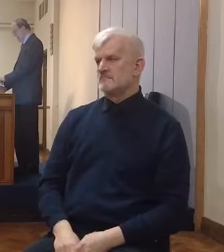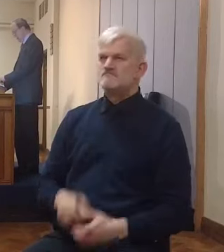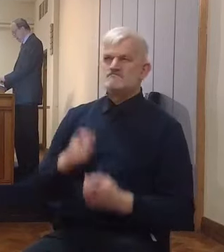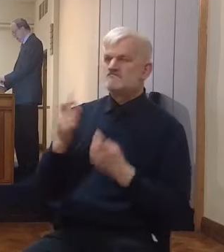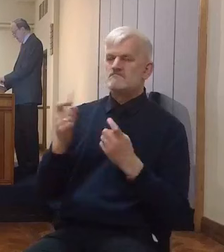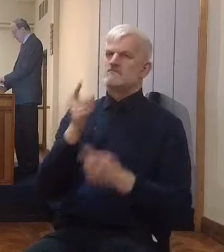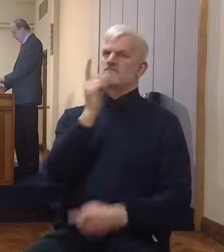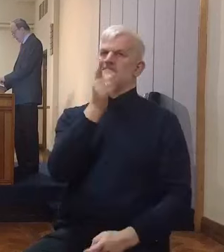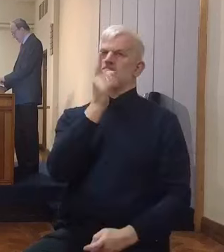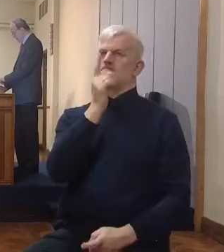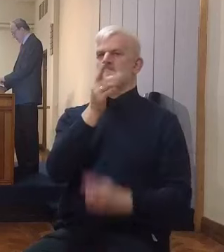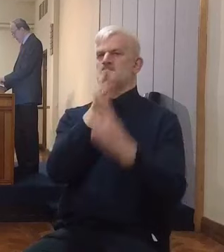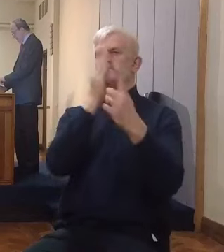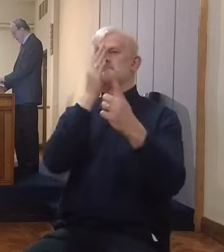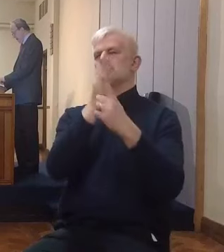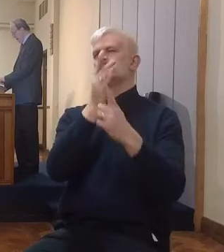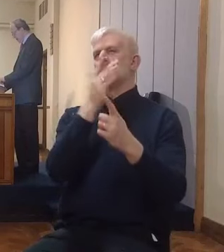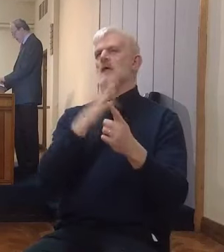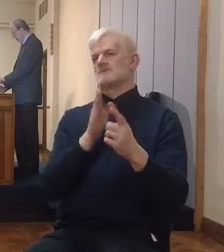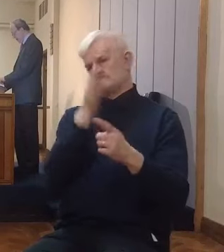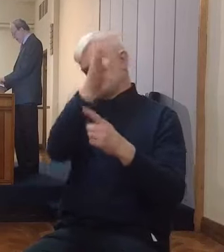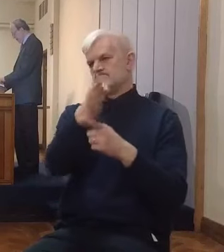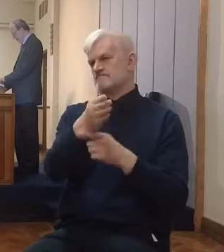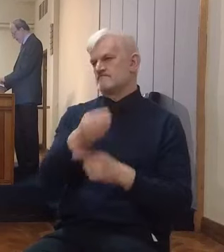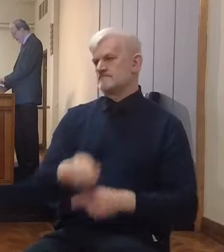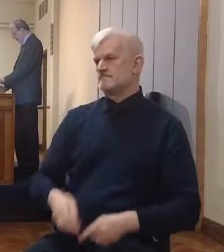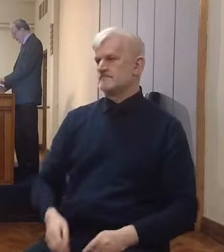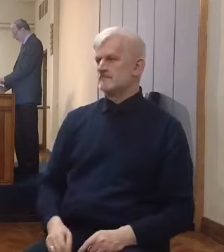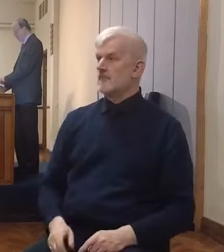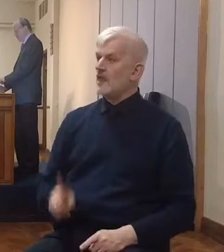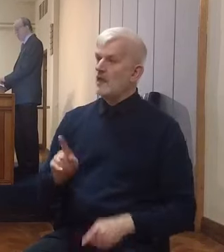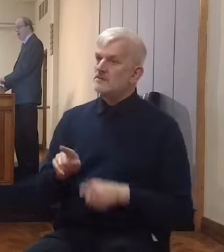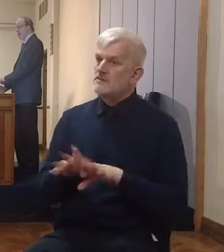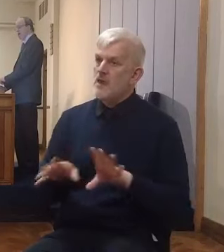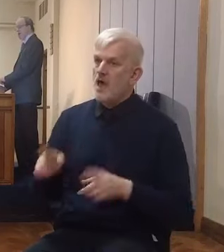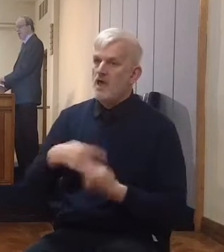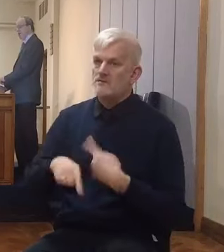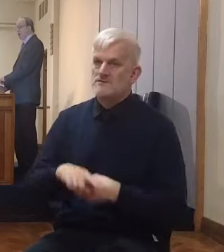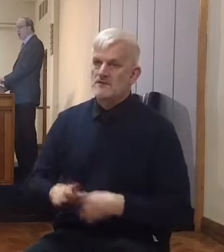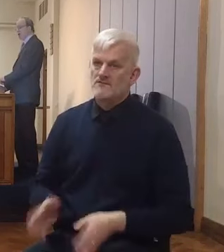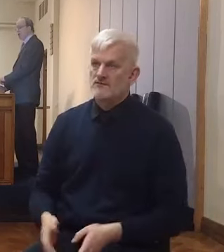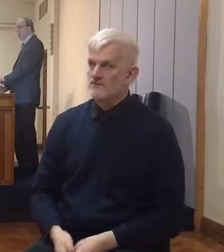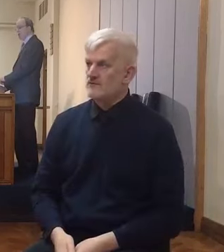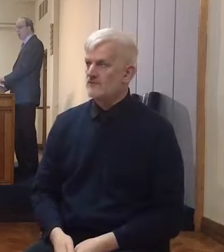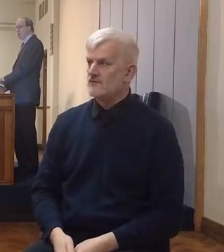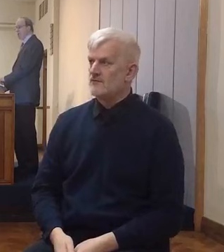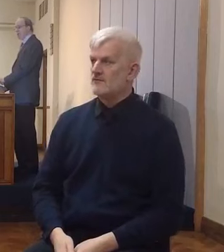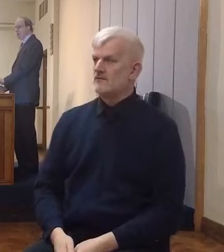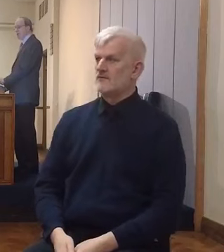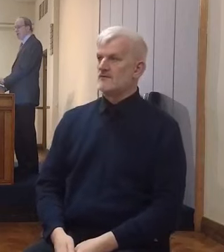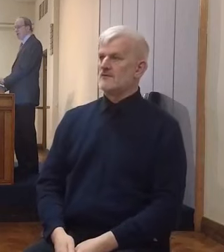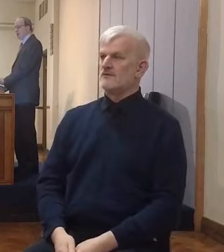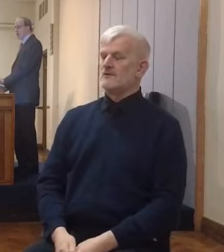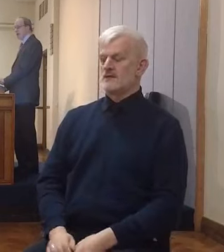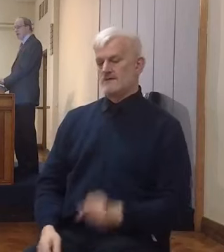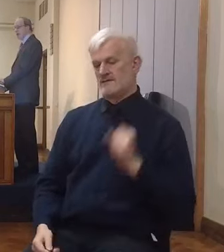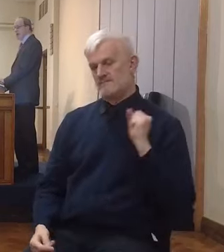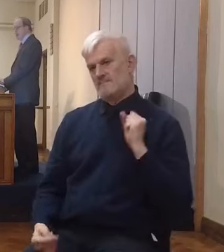and went for it. And that's what we have to do too. pivotal